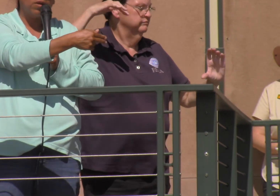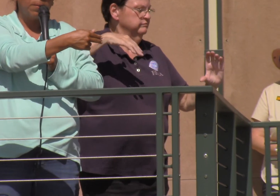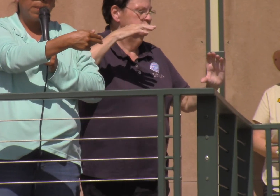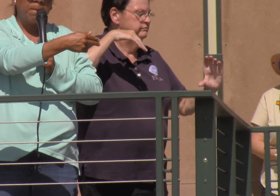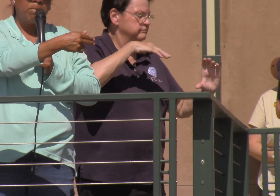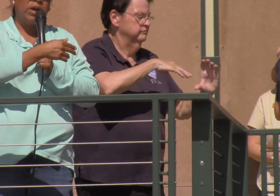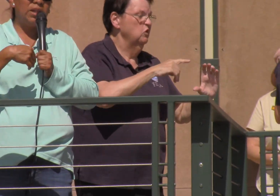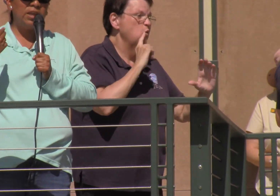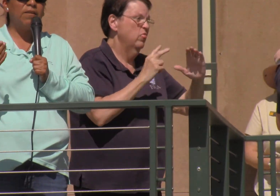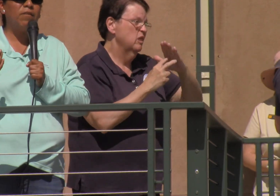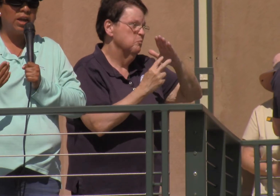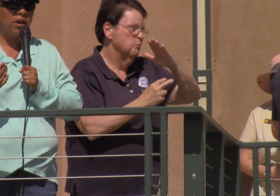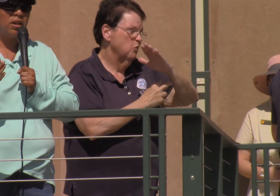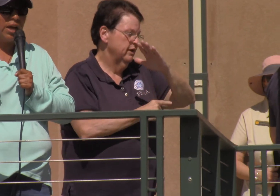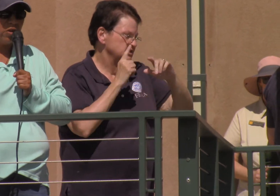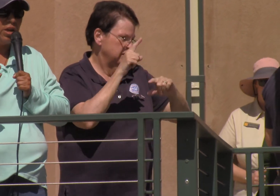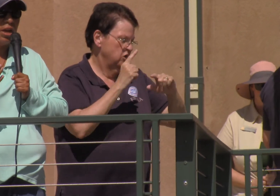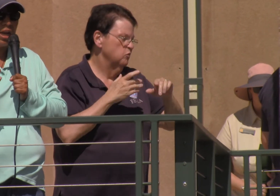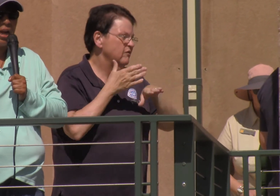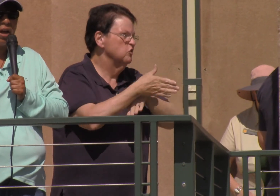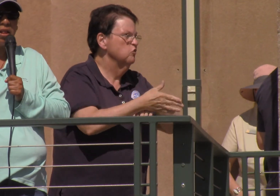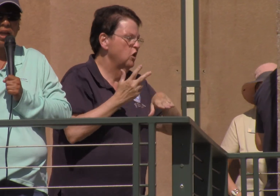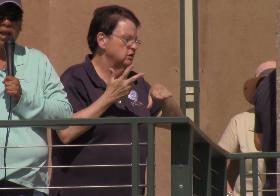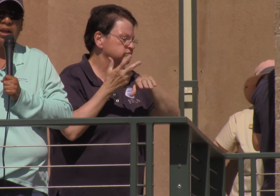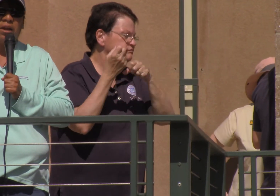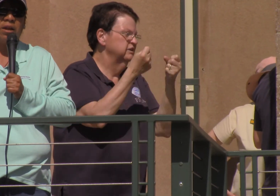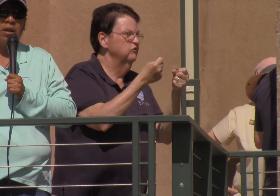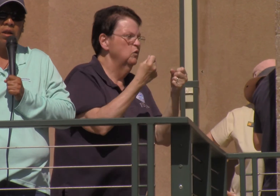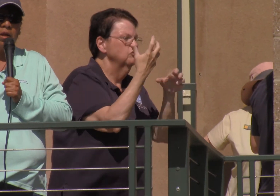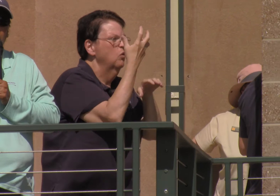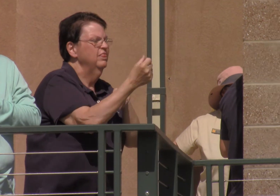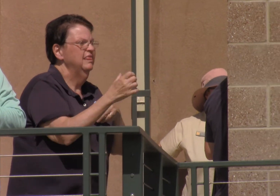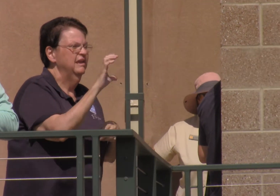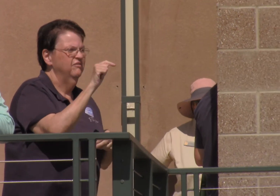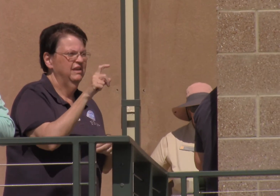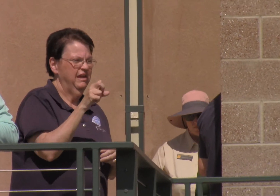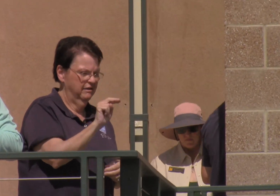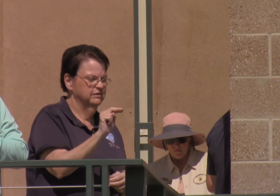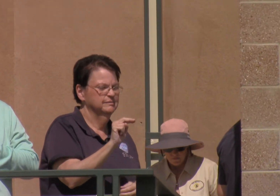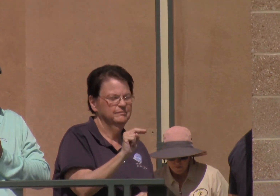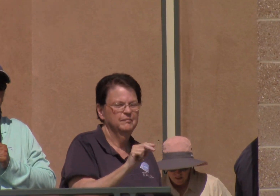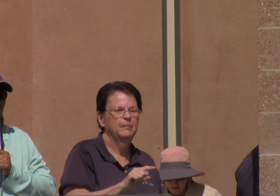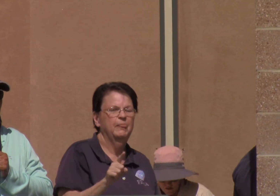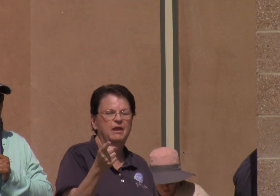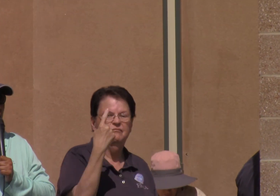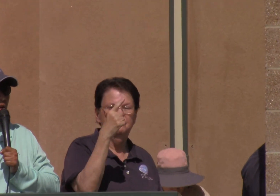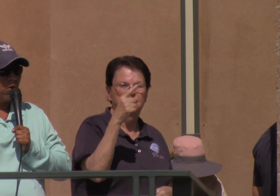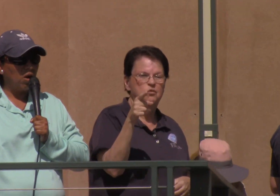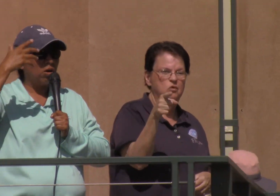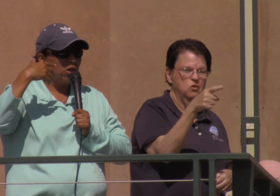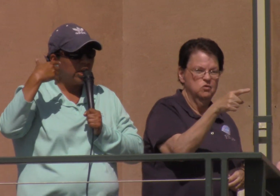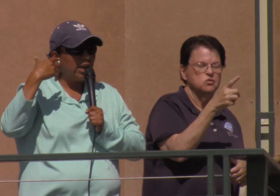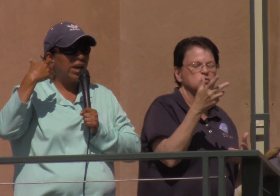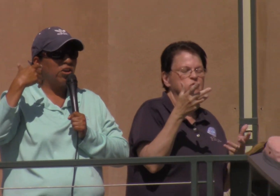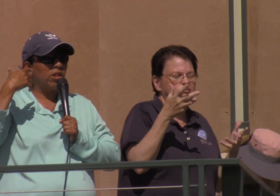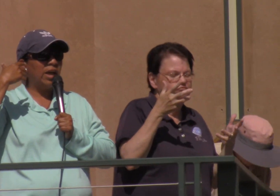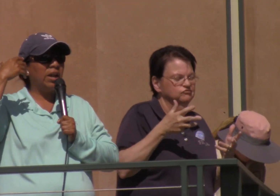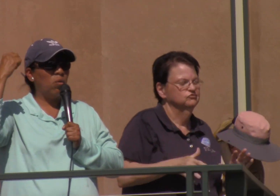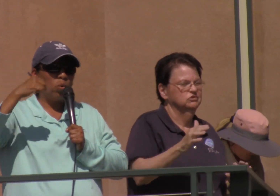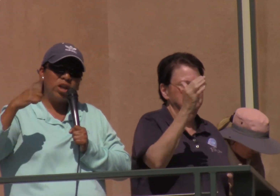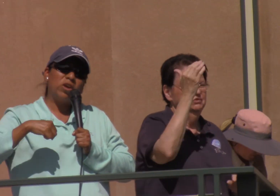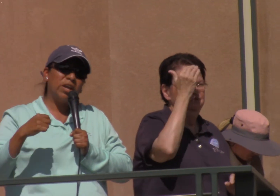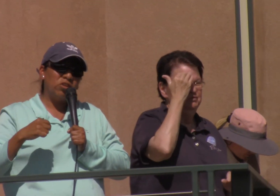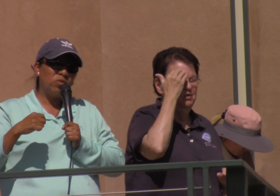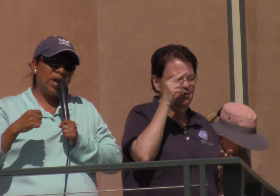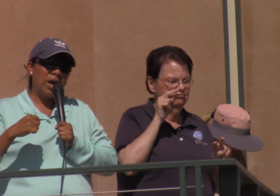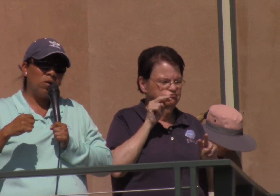cross in the event that you need to get out of the canyon. So for those of you that are looking at your land